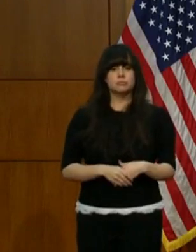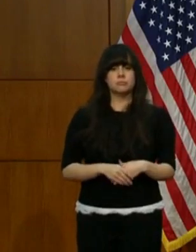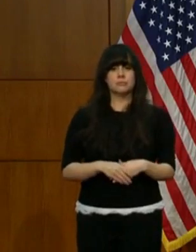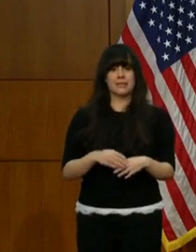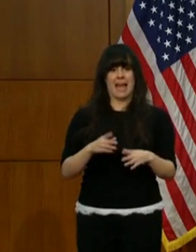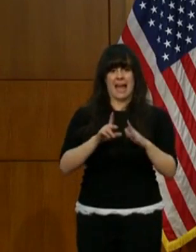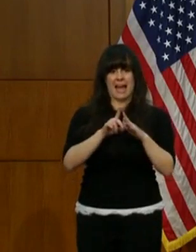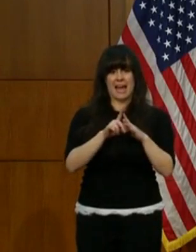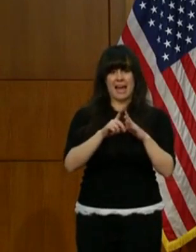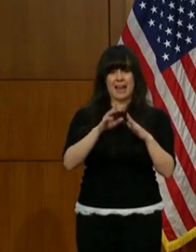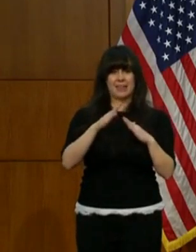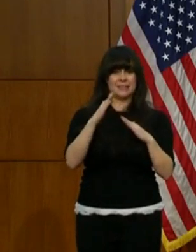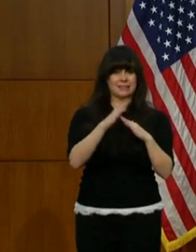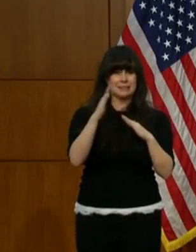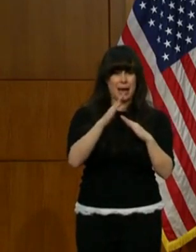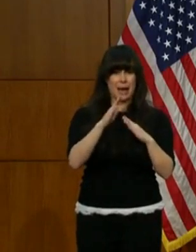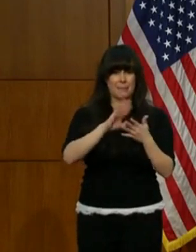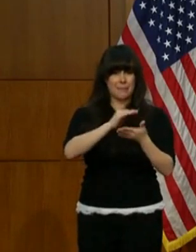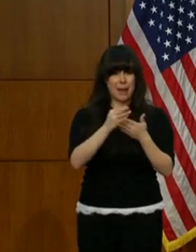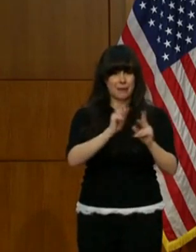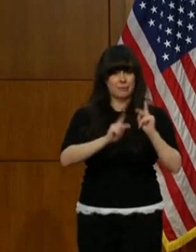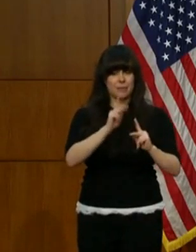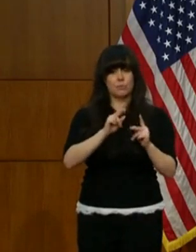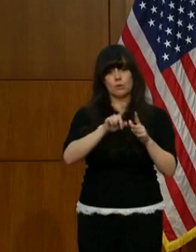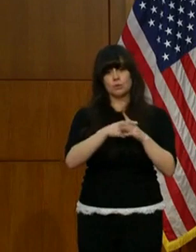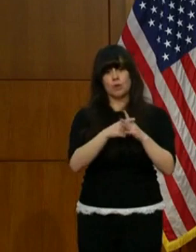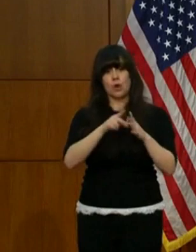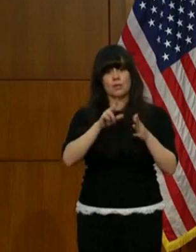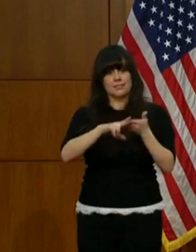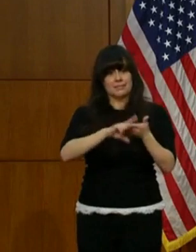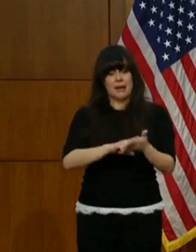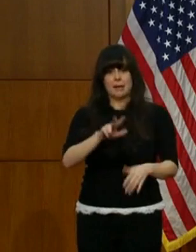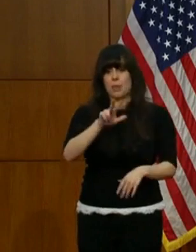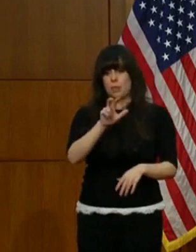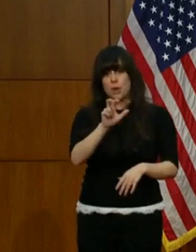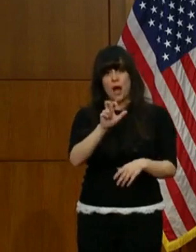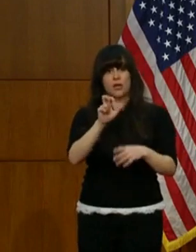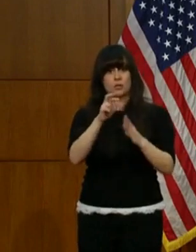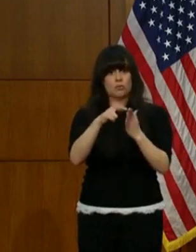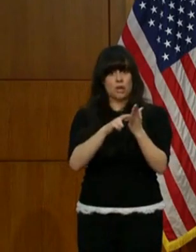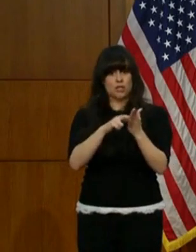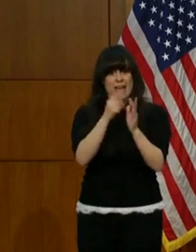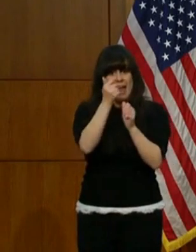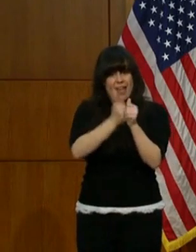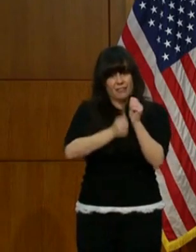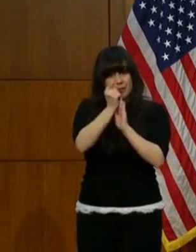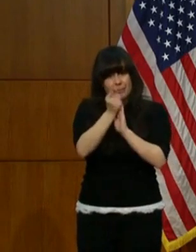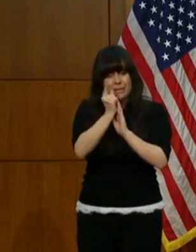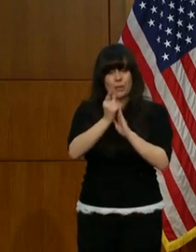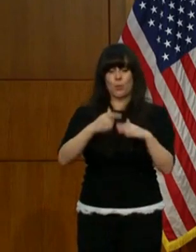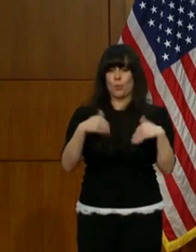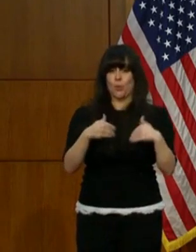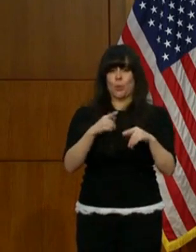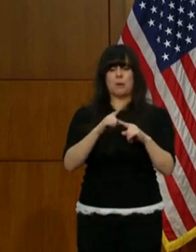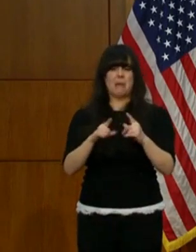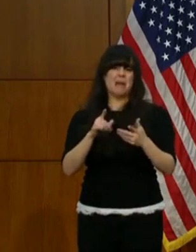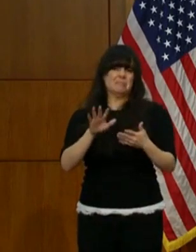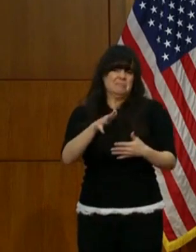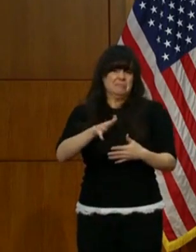site was getting 300 registrations per minute, and it averaged